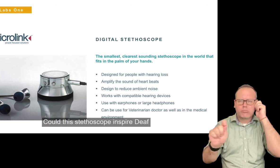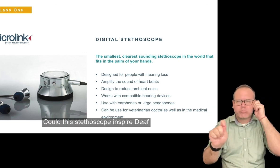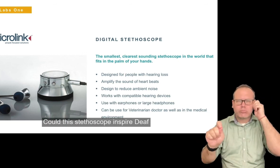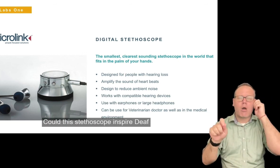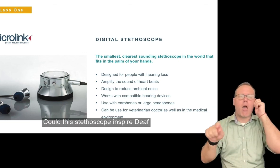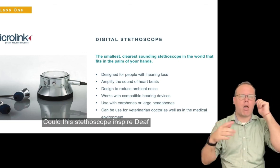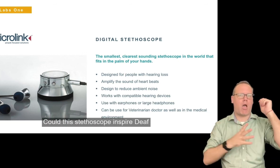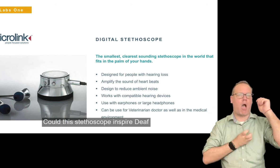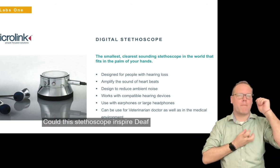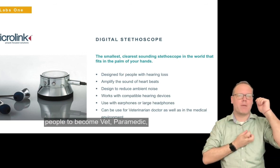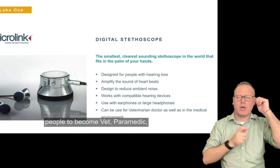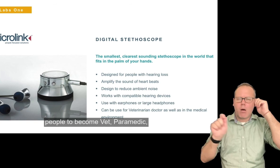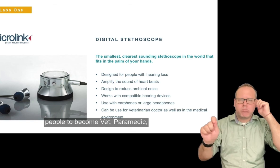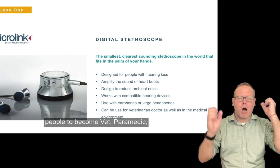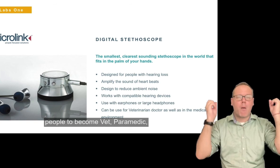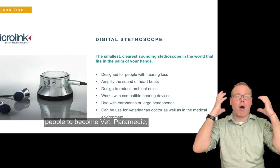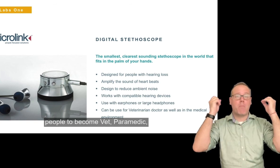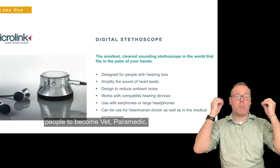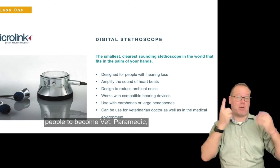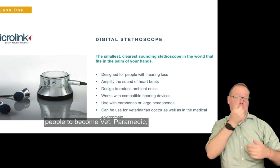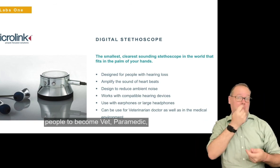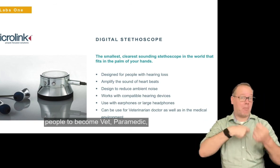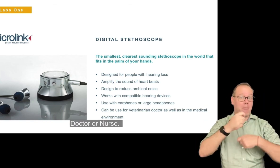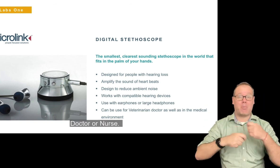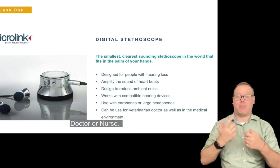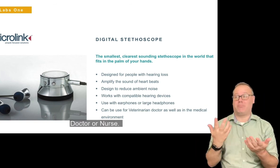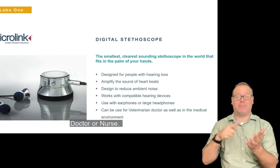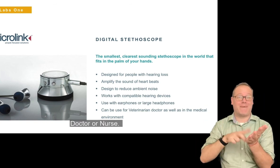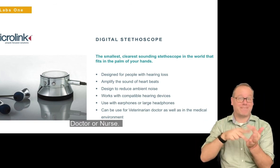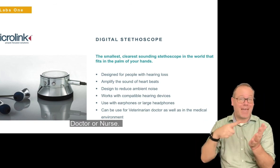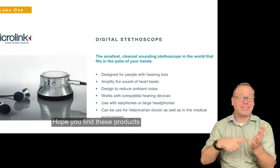stethoscope inspire deaf people to become vets, paramedics, doctor, or a nurse?